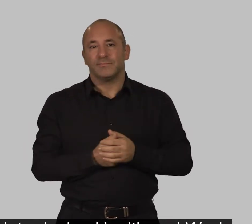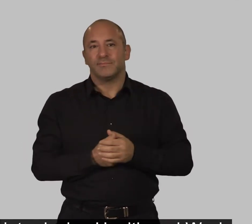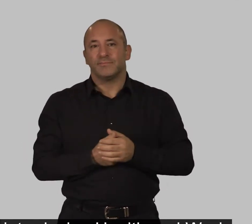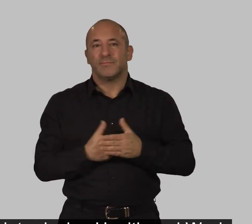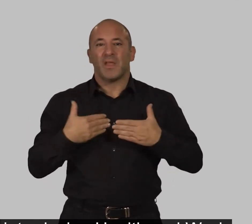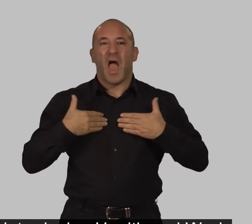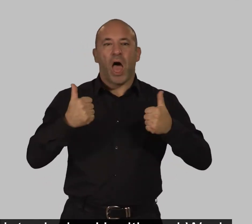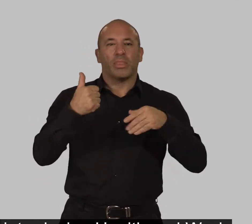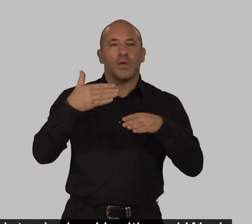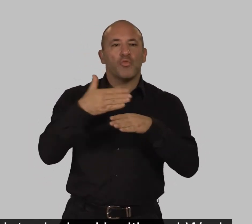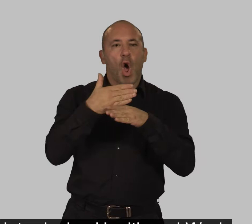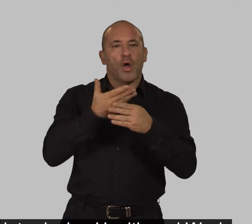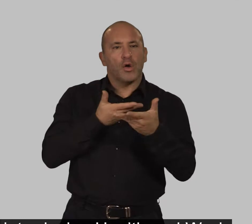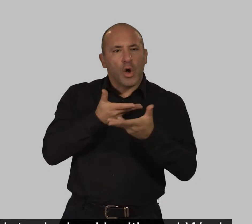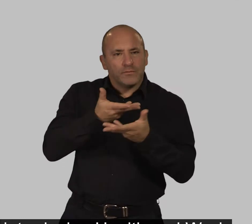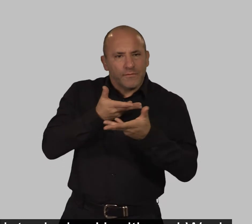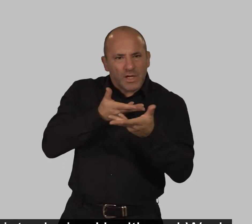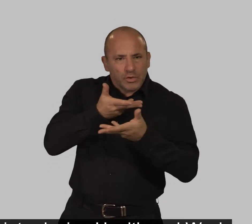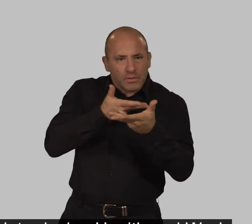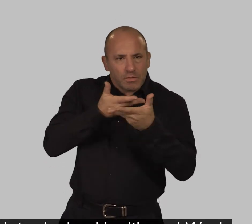introducing health and work conservations,